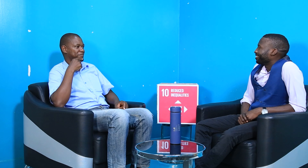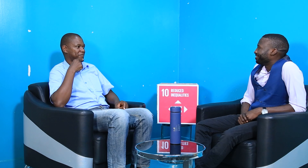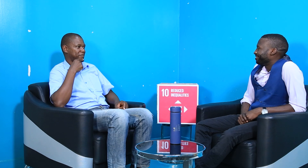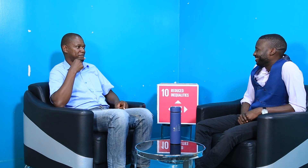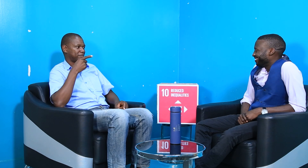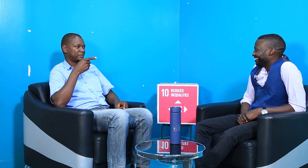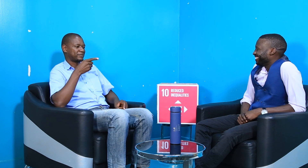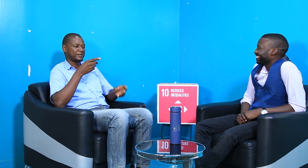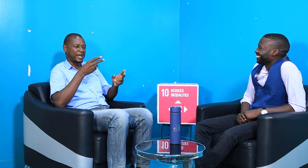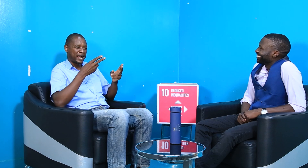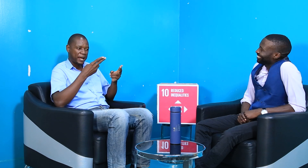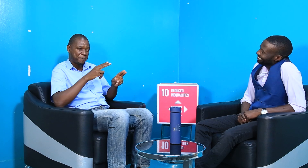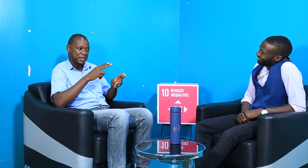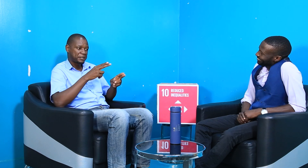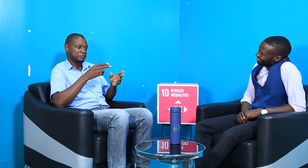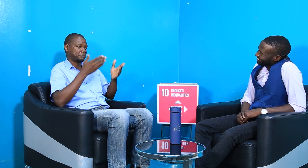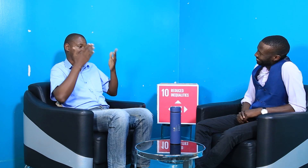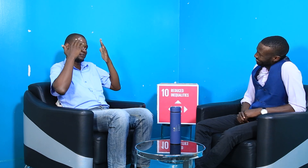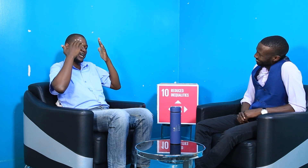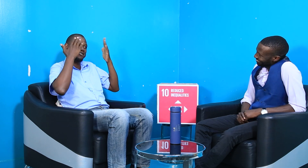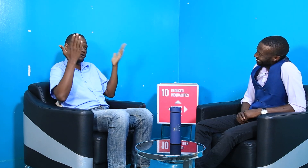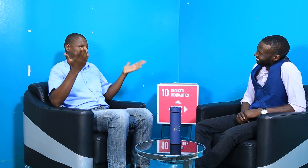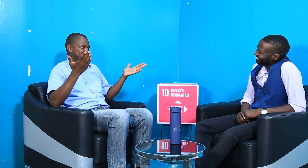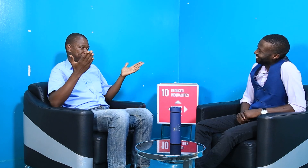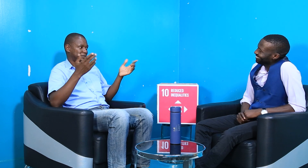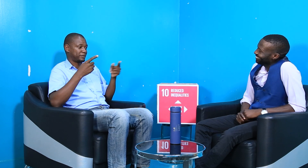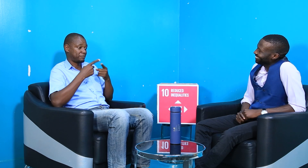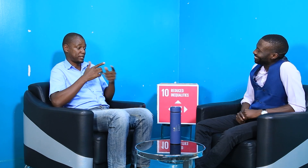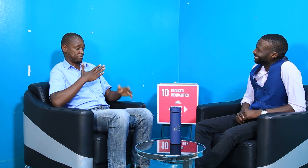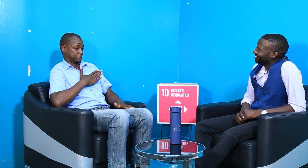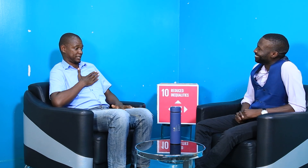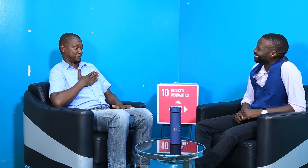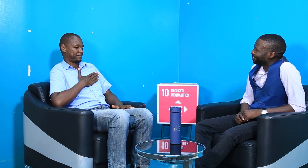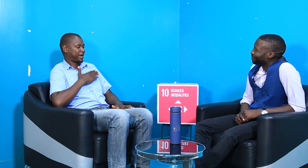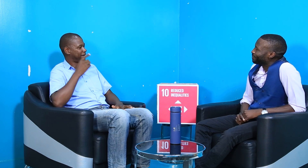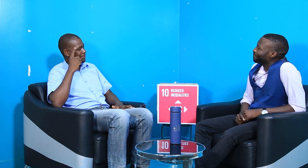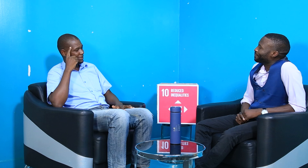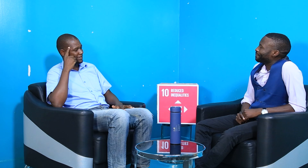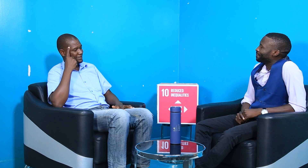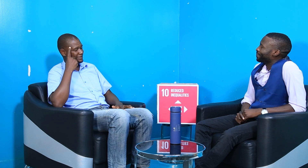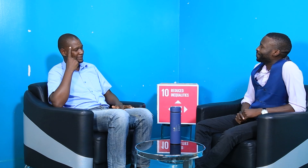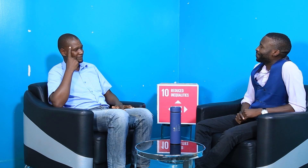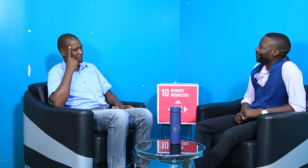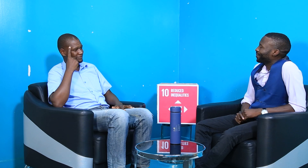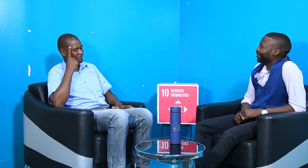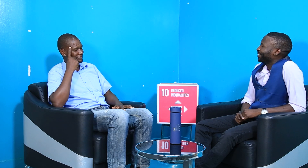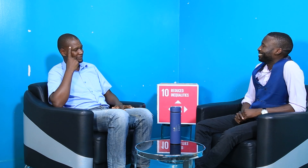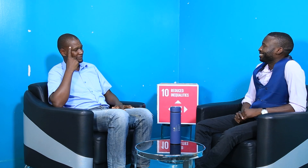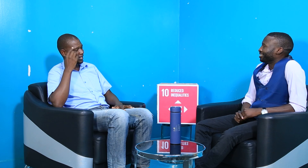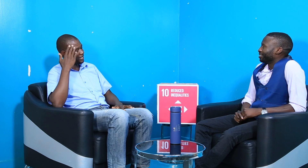2030 is still a dream, it's still a dream. So I don't know what will happen, but I